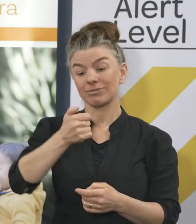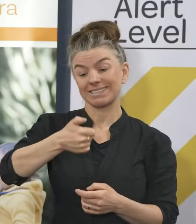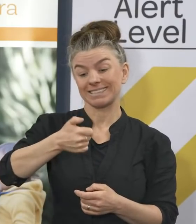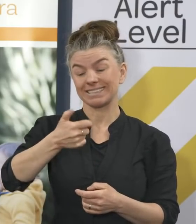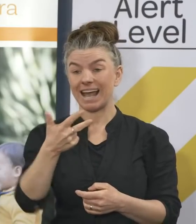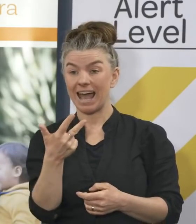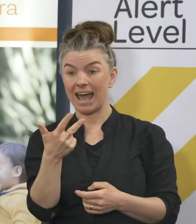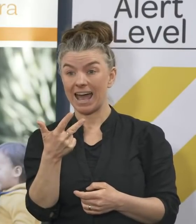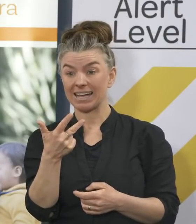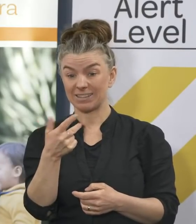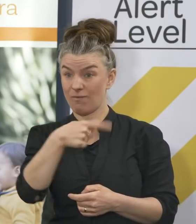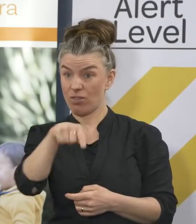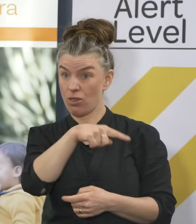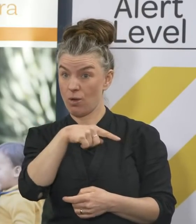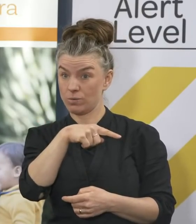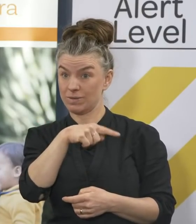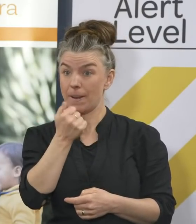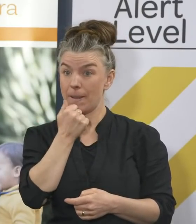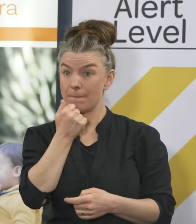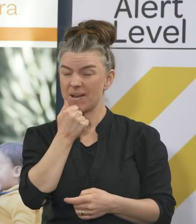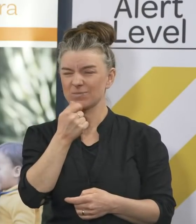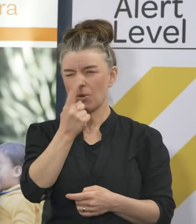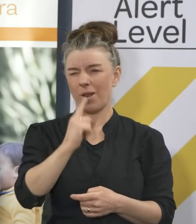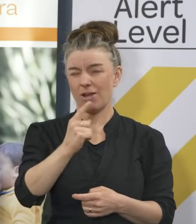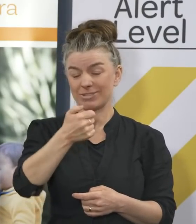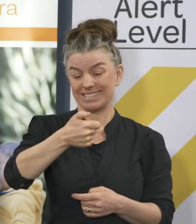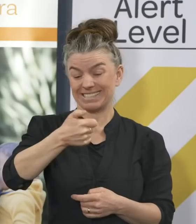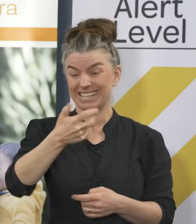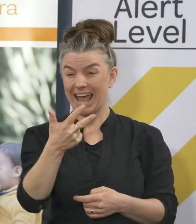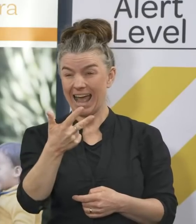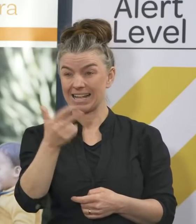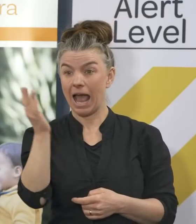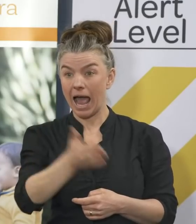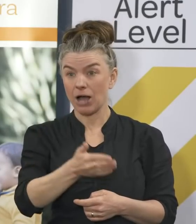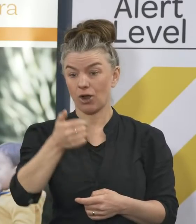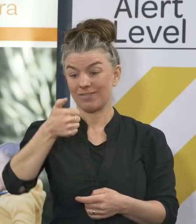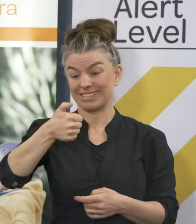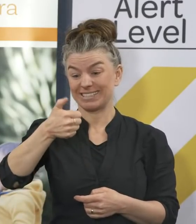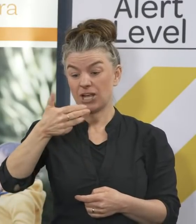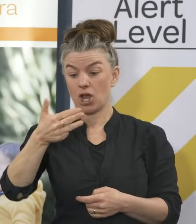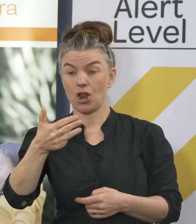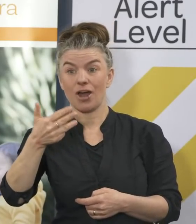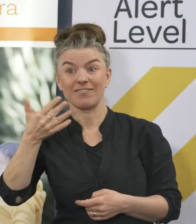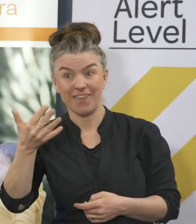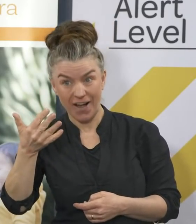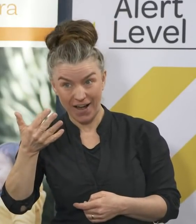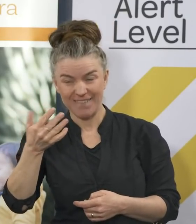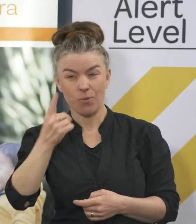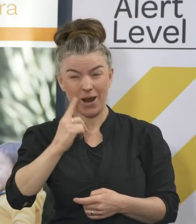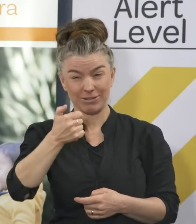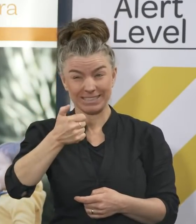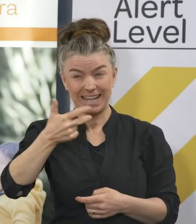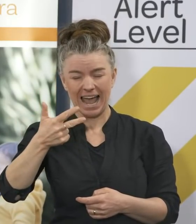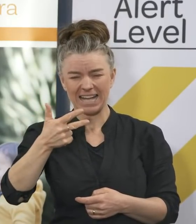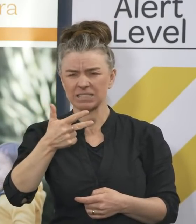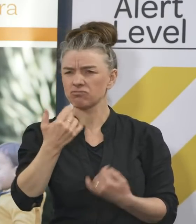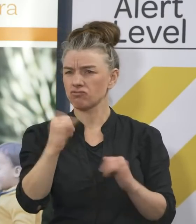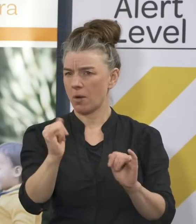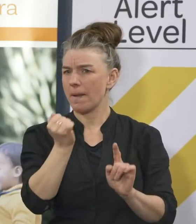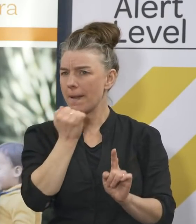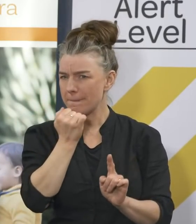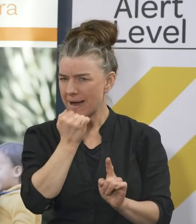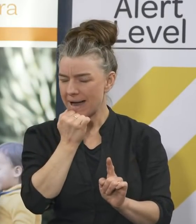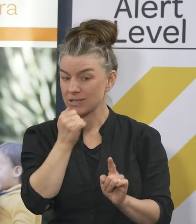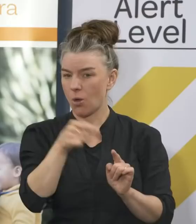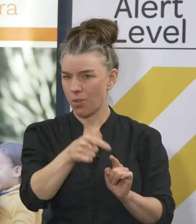168 of those people, that was of the 695, had invalid numbers, so we're